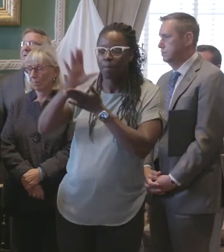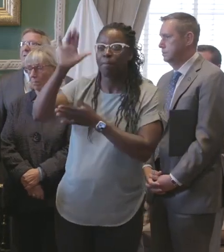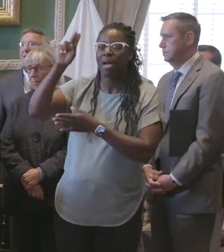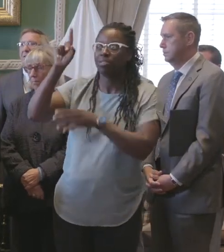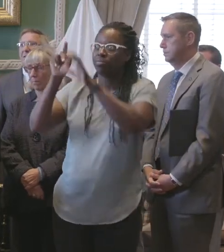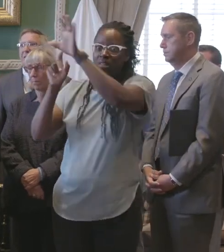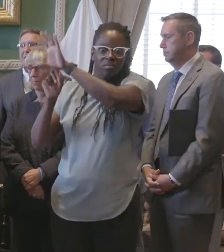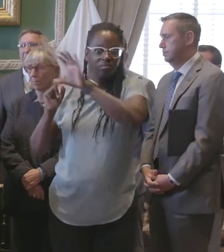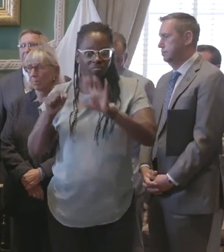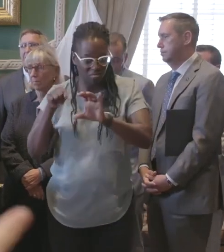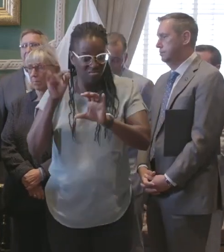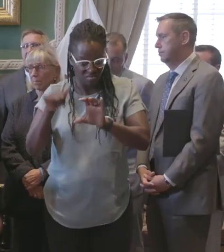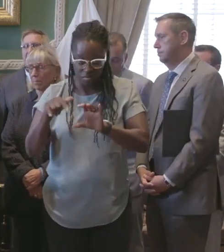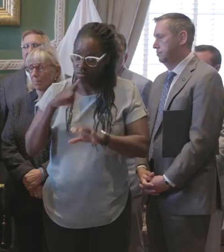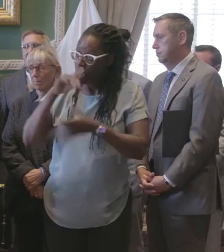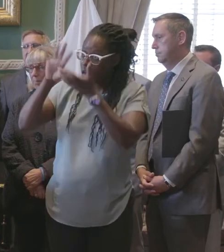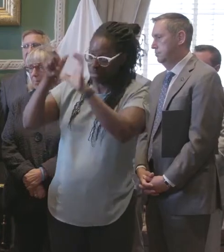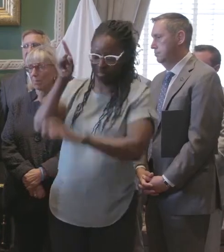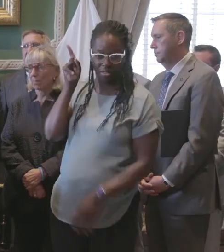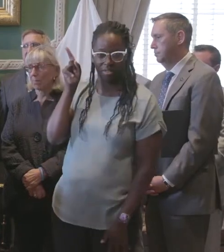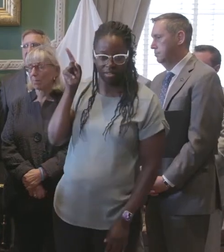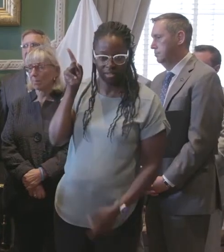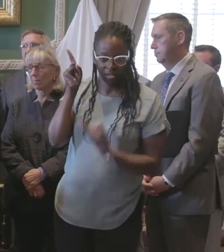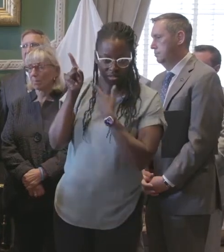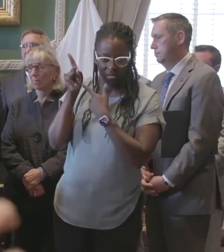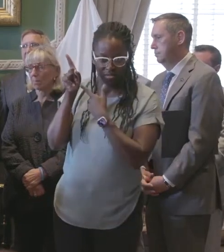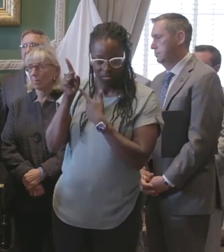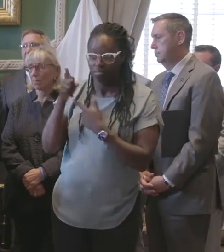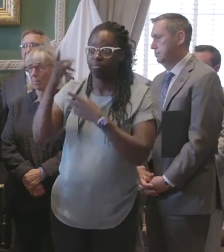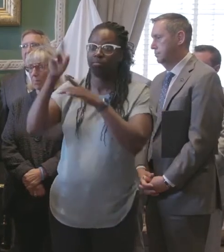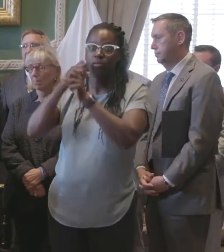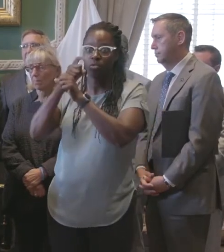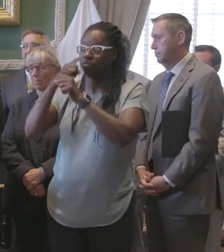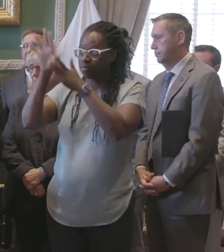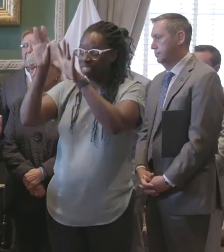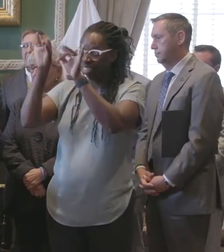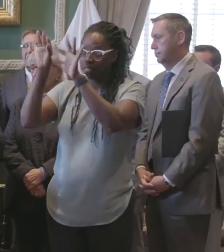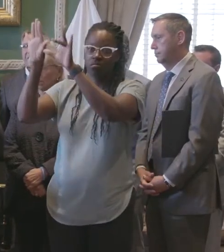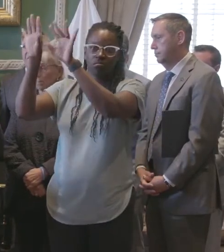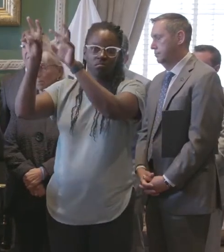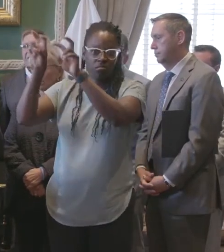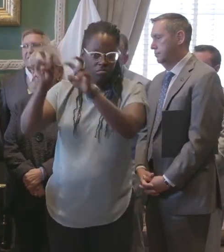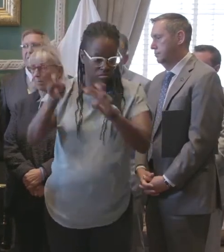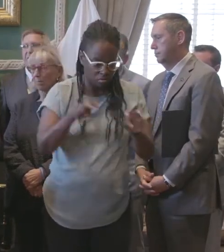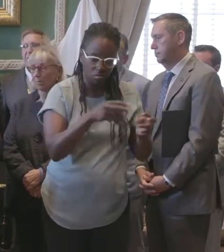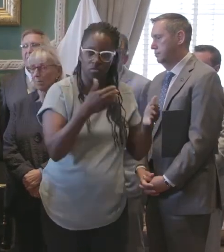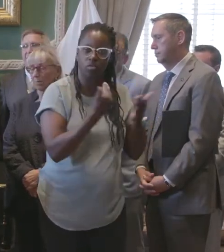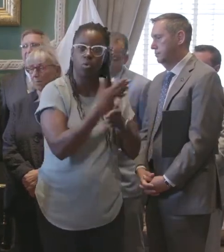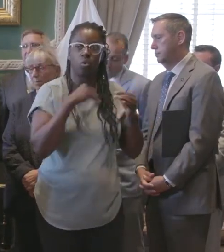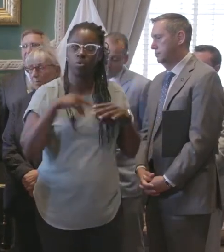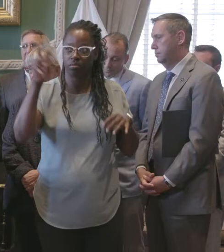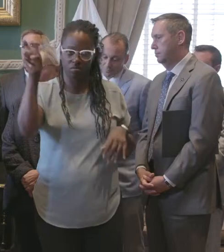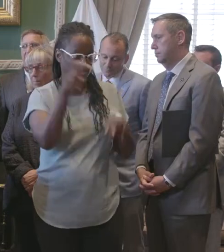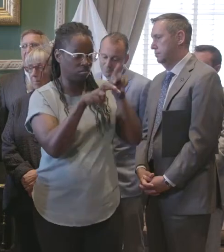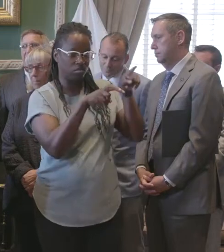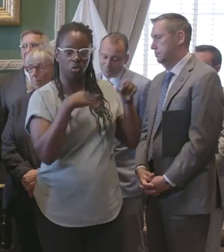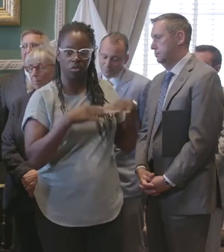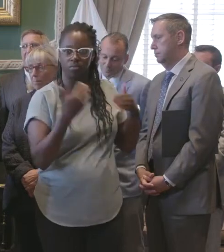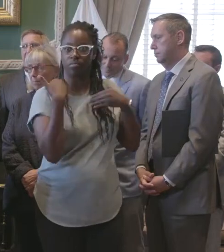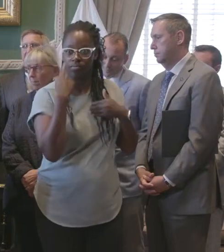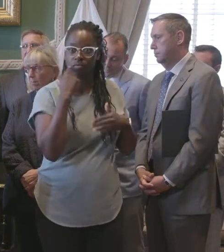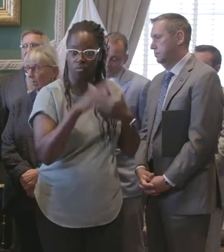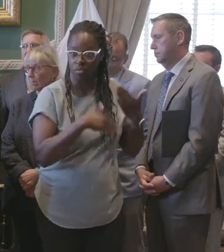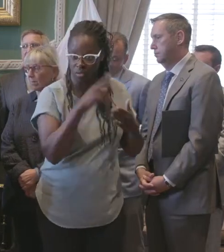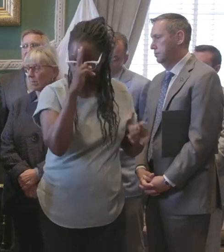see through is a smooth transition to new ownership. As you know, we received, they received a number of qualified bids,